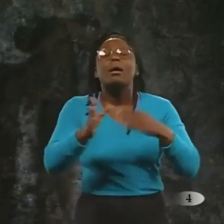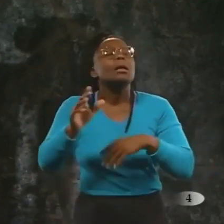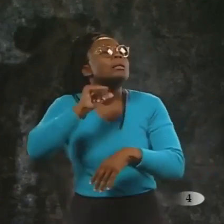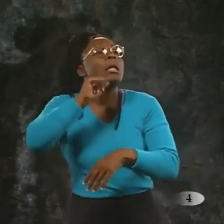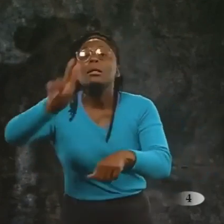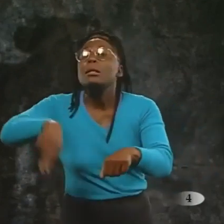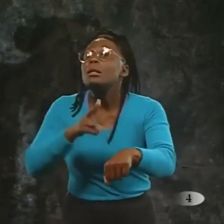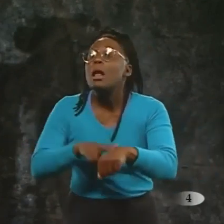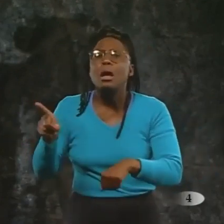natural.